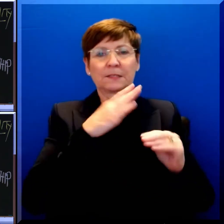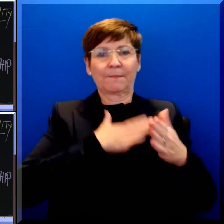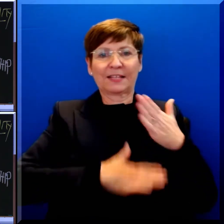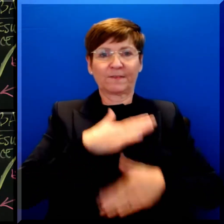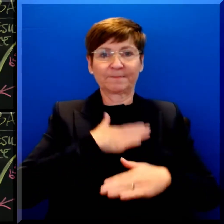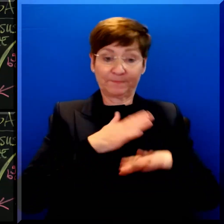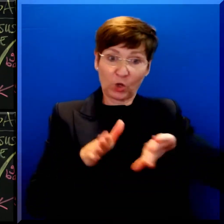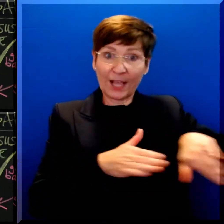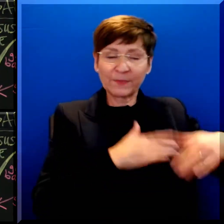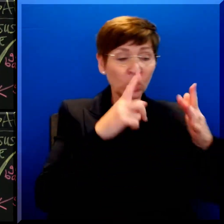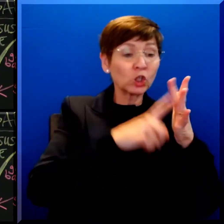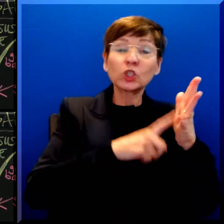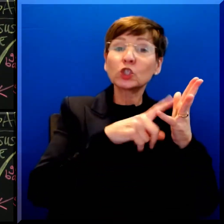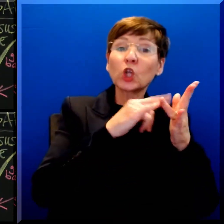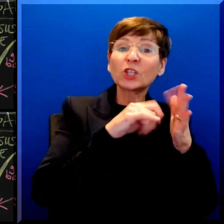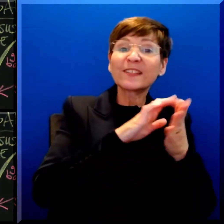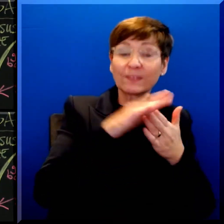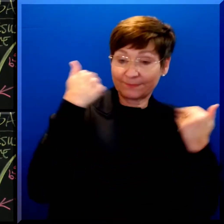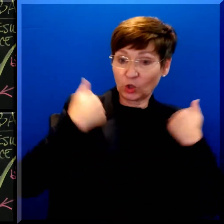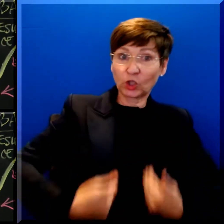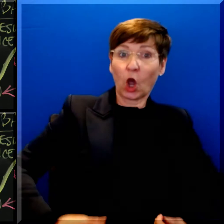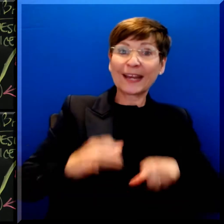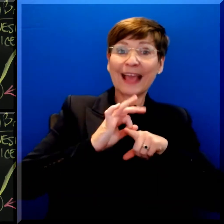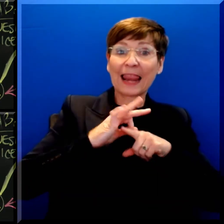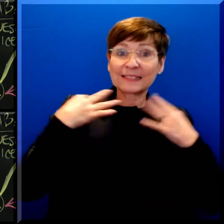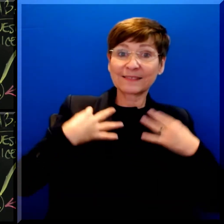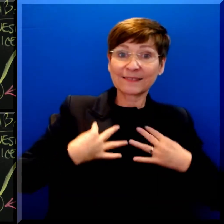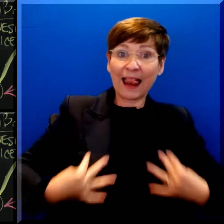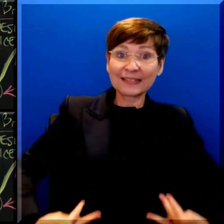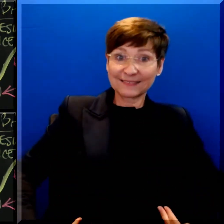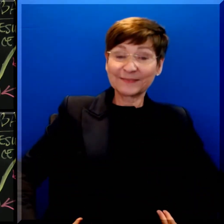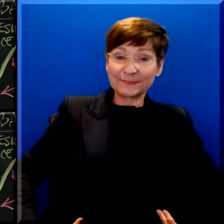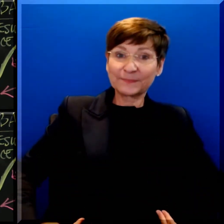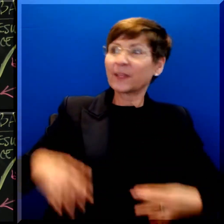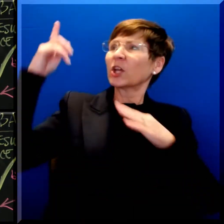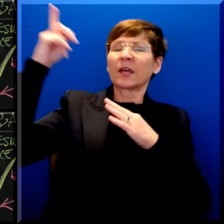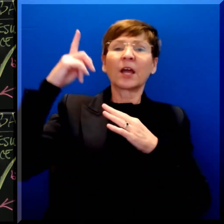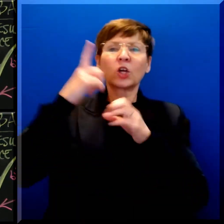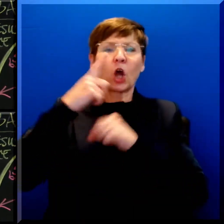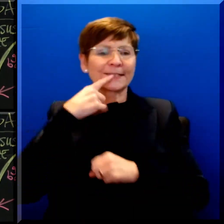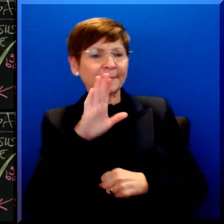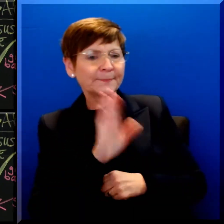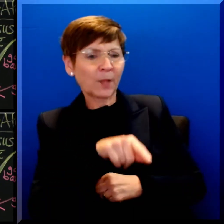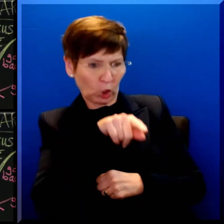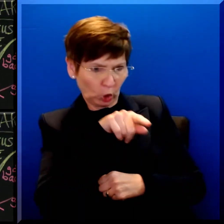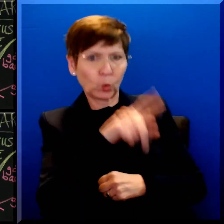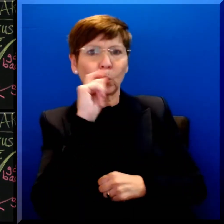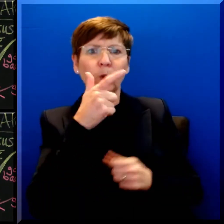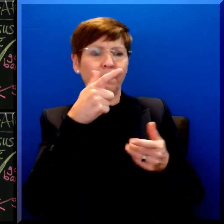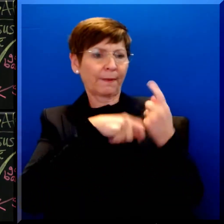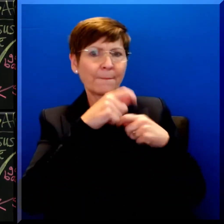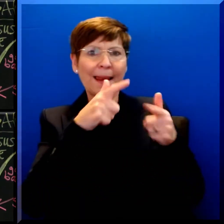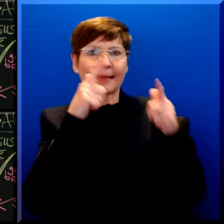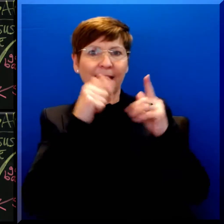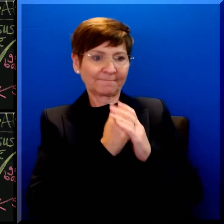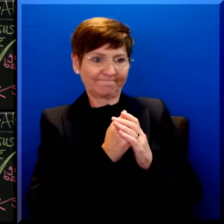about Joseph? You remember the guy with the rainbow coat? God told Joseph, hey, Joseph, you're going to be a great leader one day over all your brothers, the entire